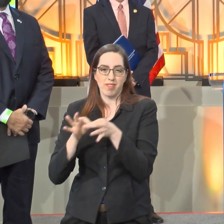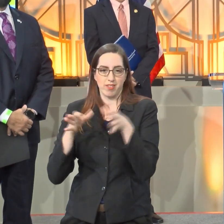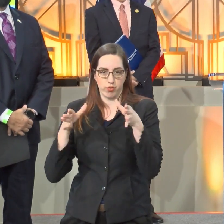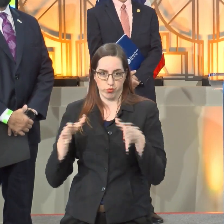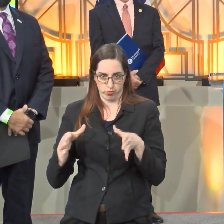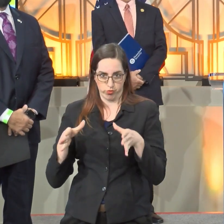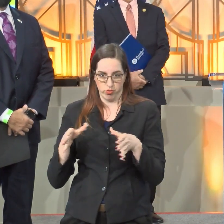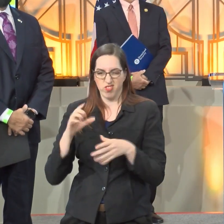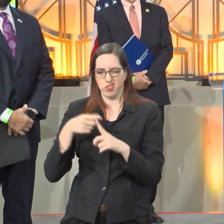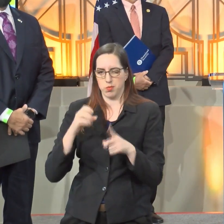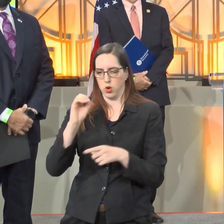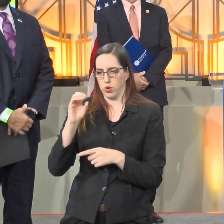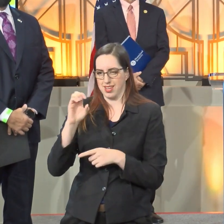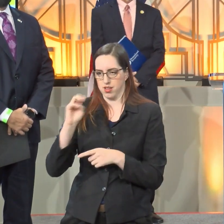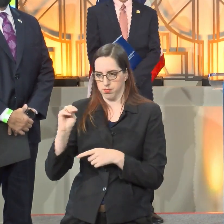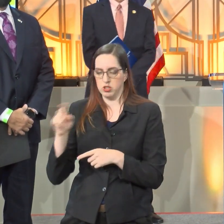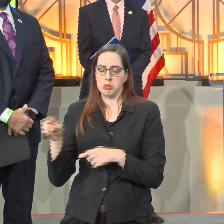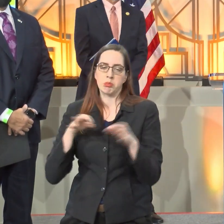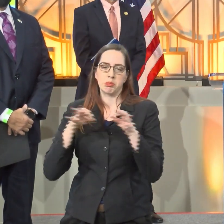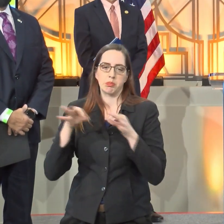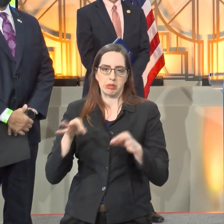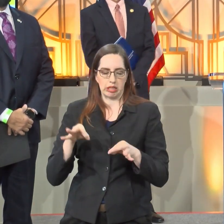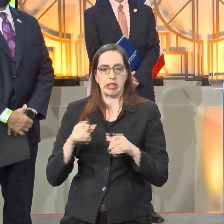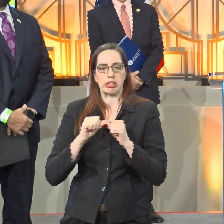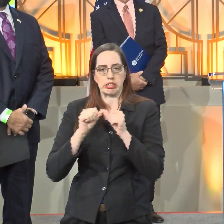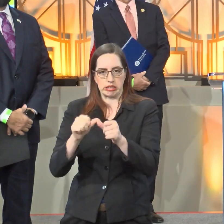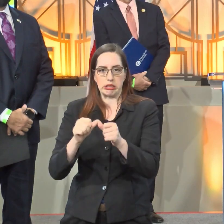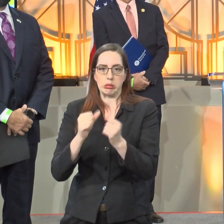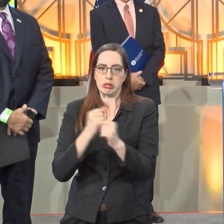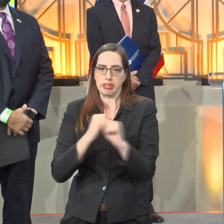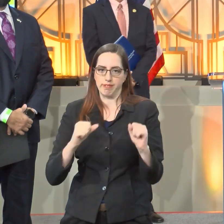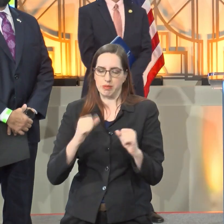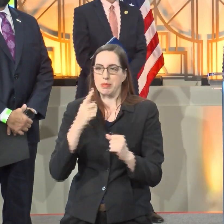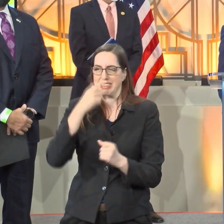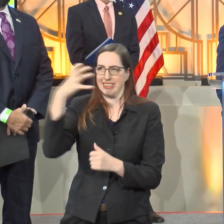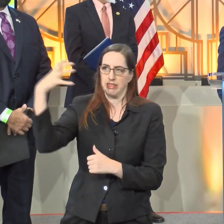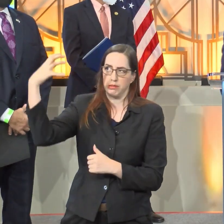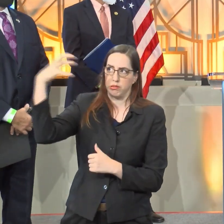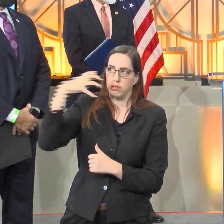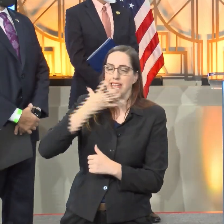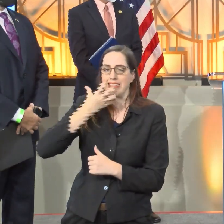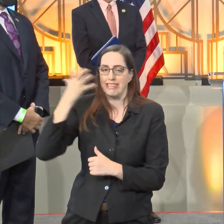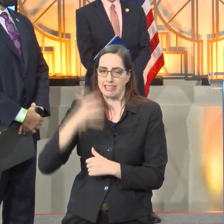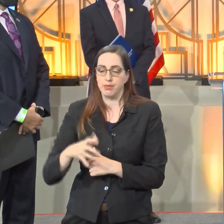will discuss the importance of staying safe in extreme heat. Nakia?